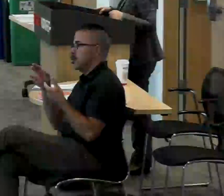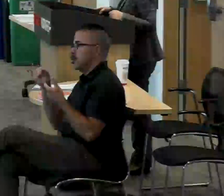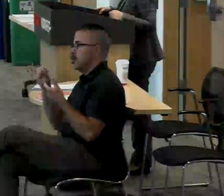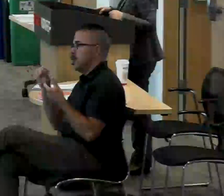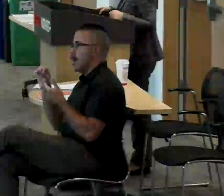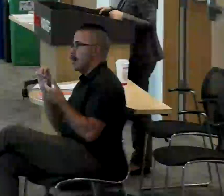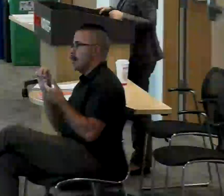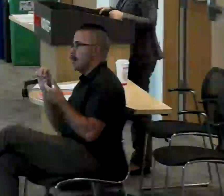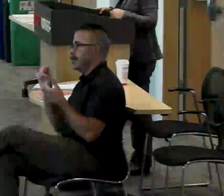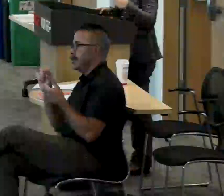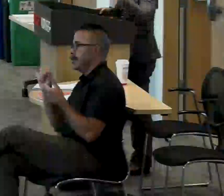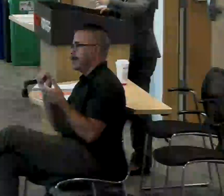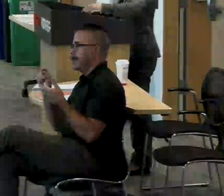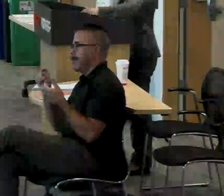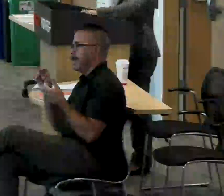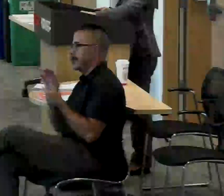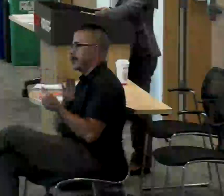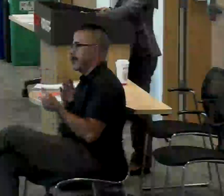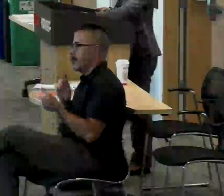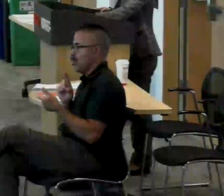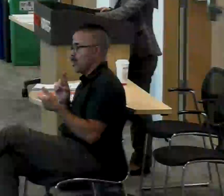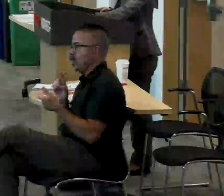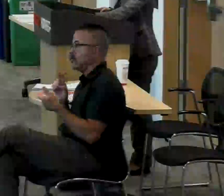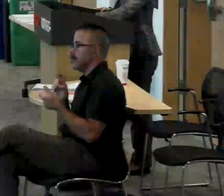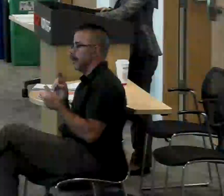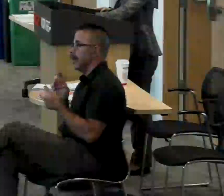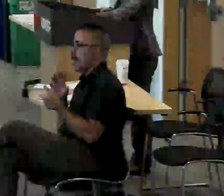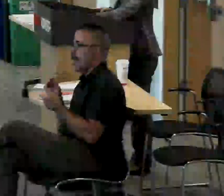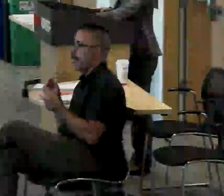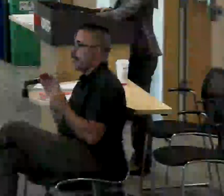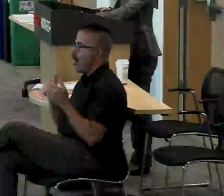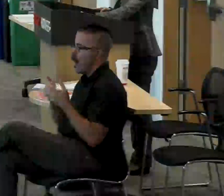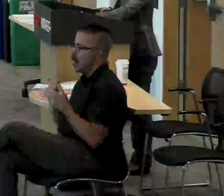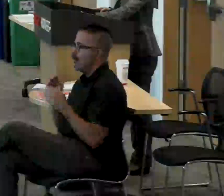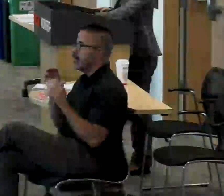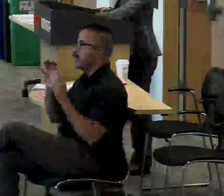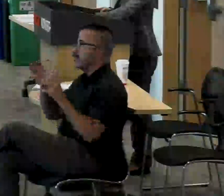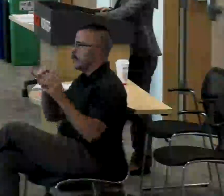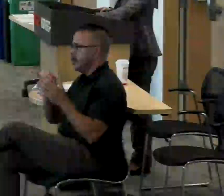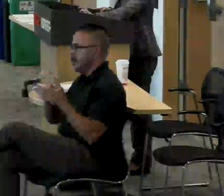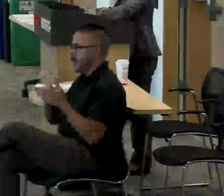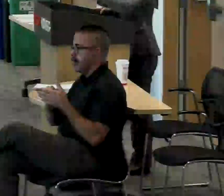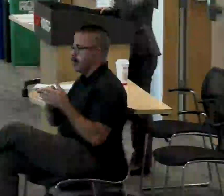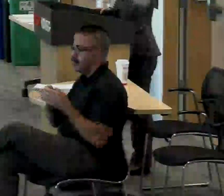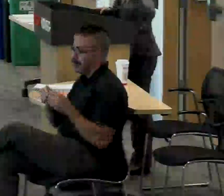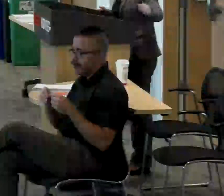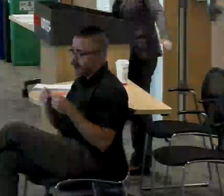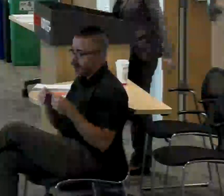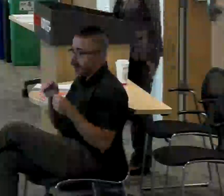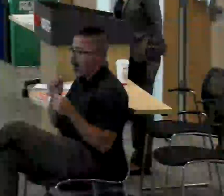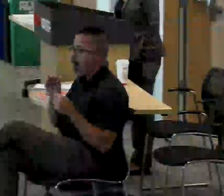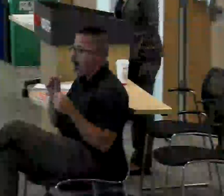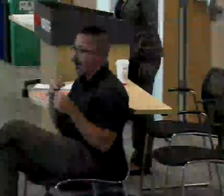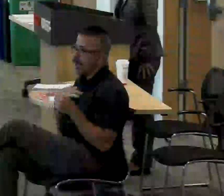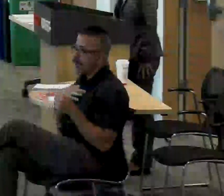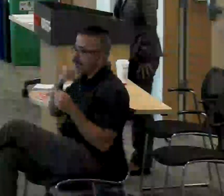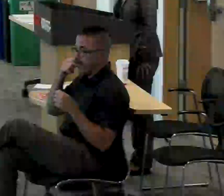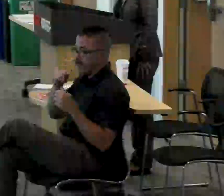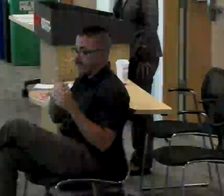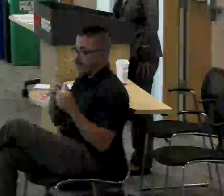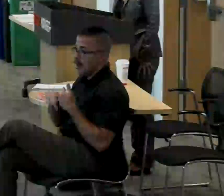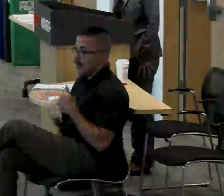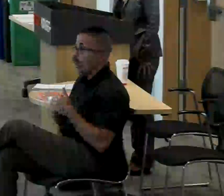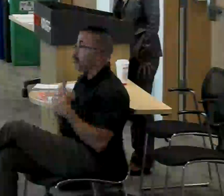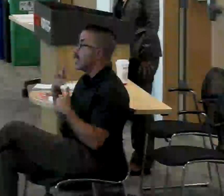benefit services to people here in California that are eligible for this program. Oh, good segue. My next slide